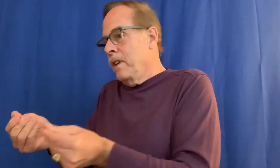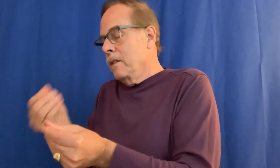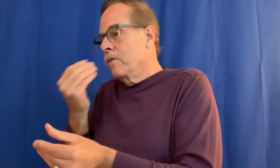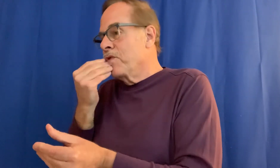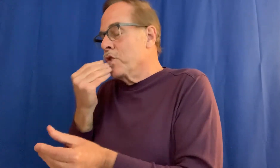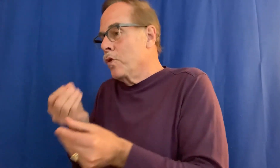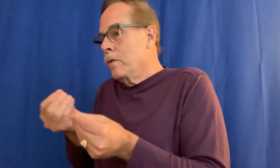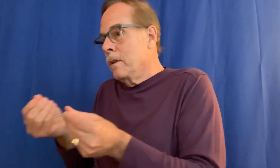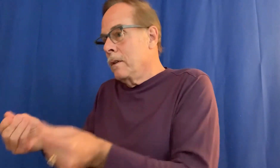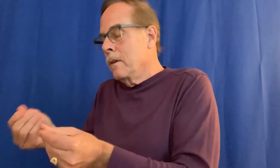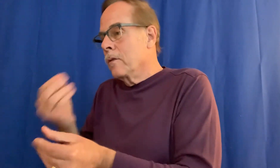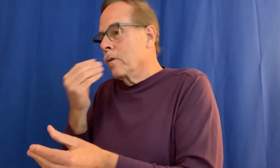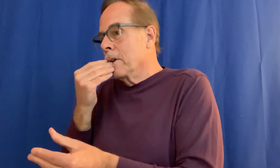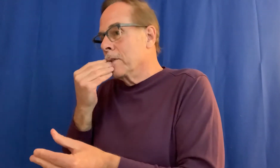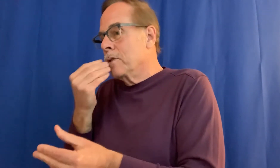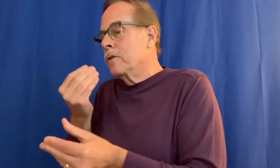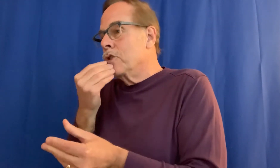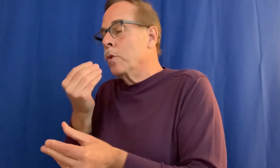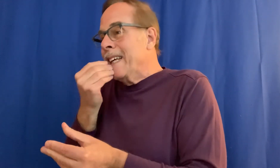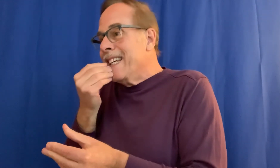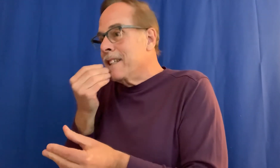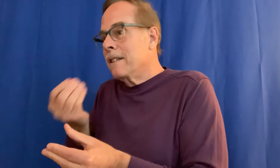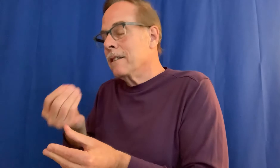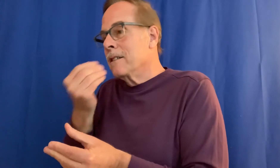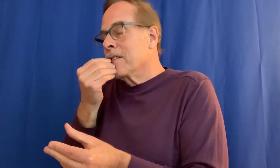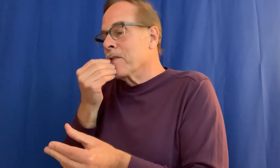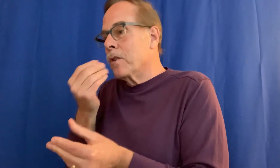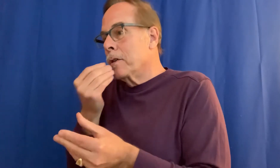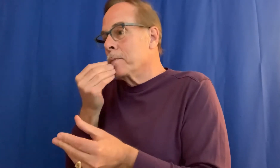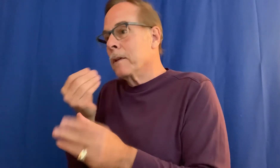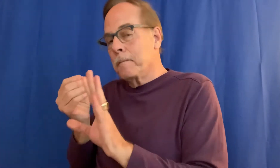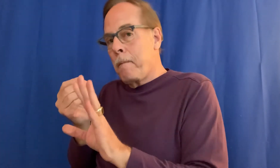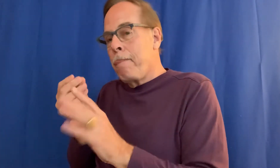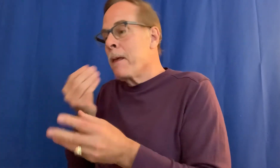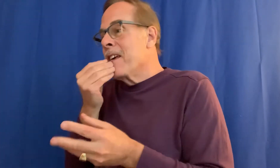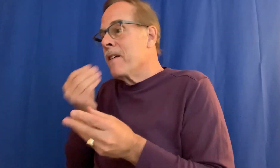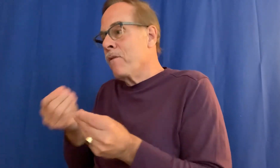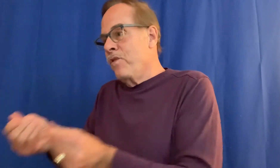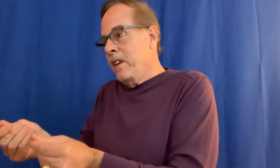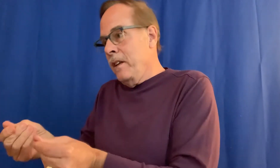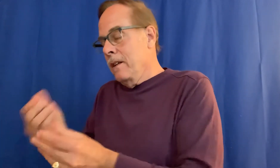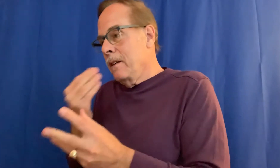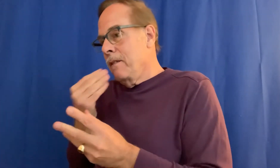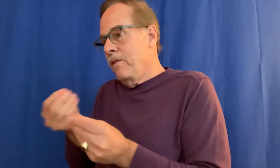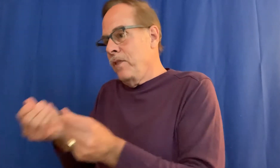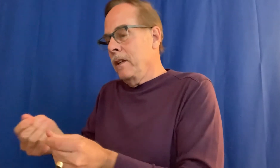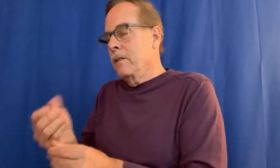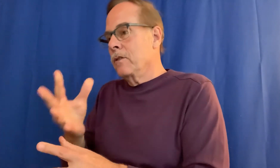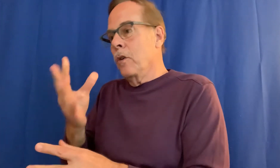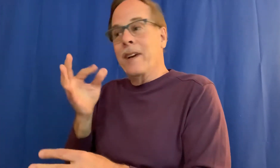Feeds. Food, or to eat, the verb, feed. So